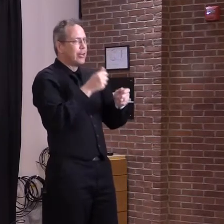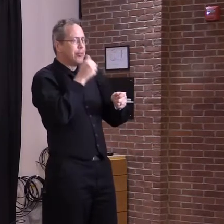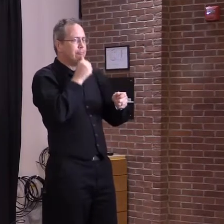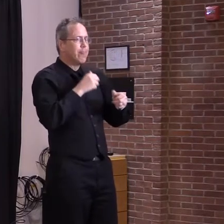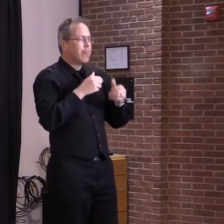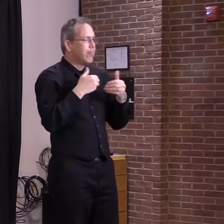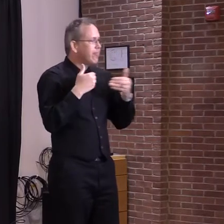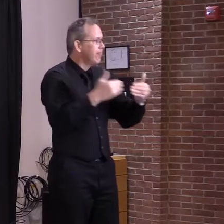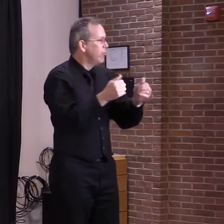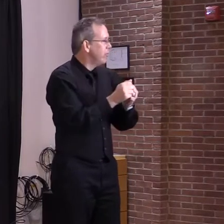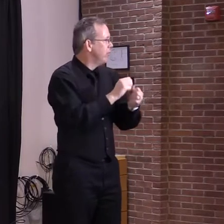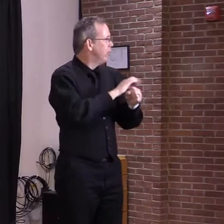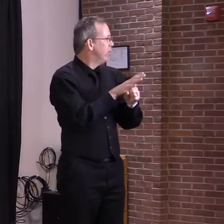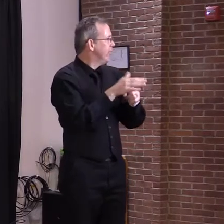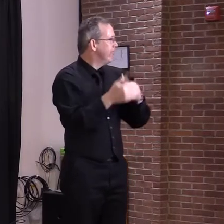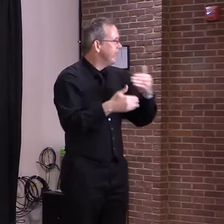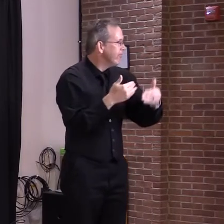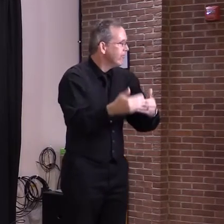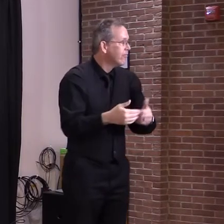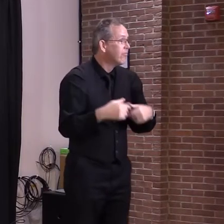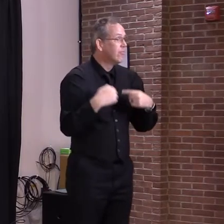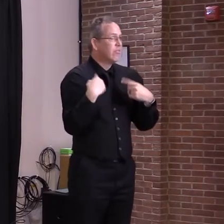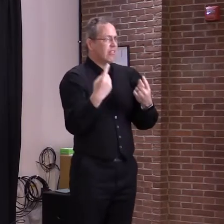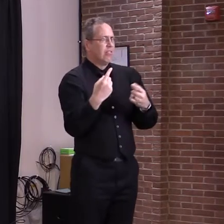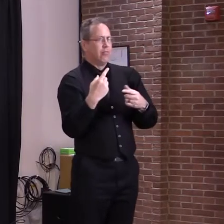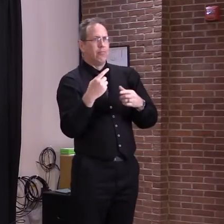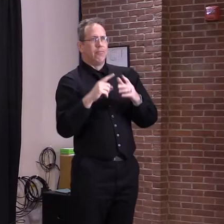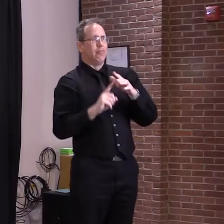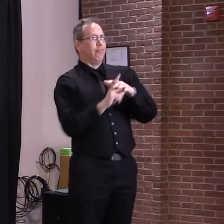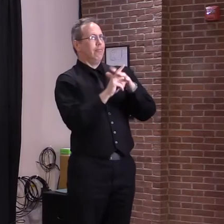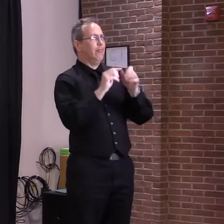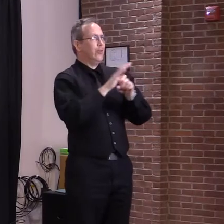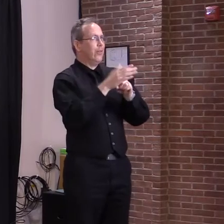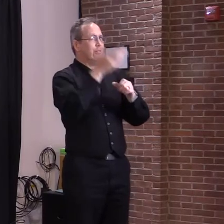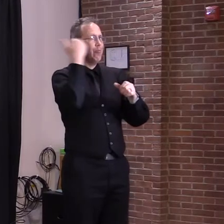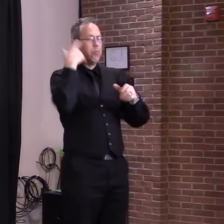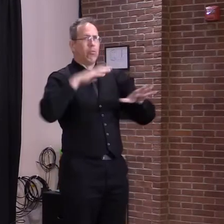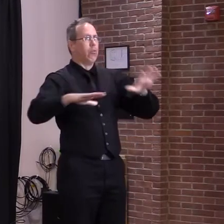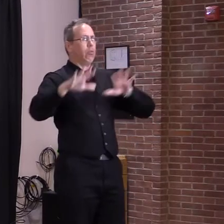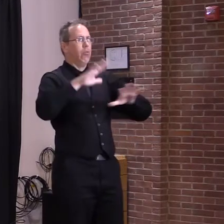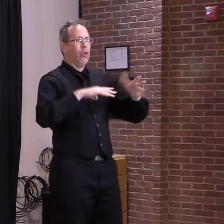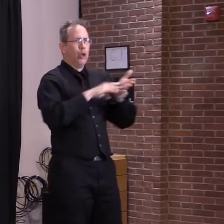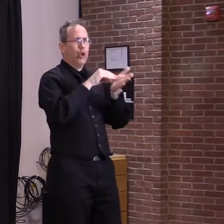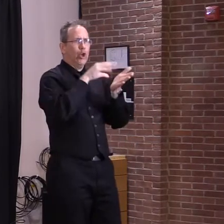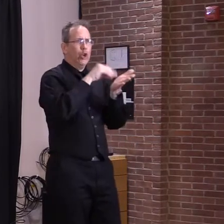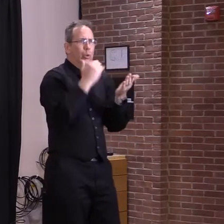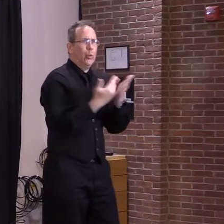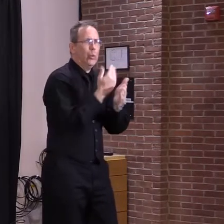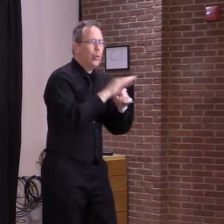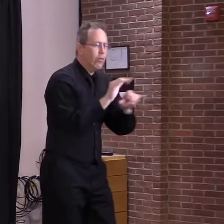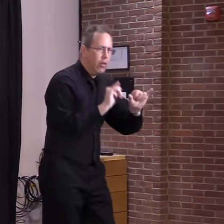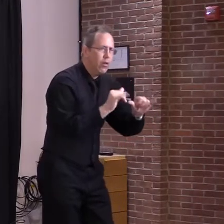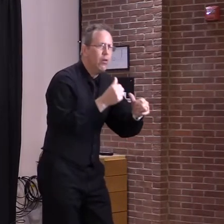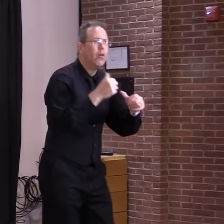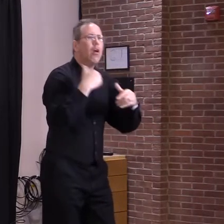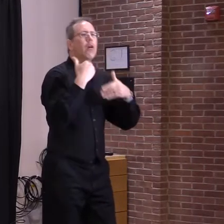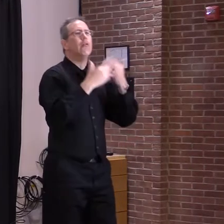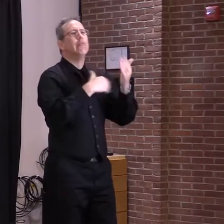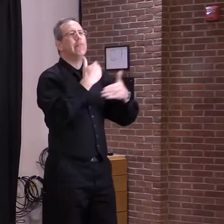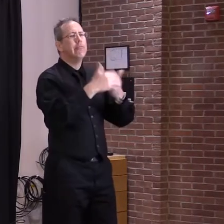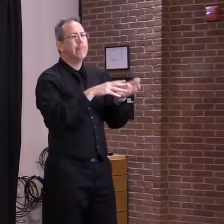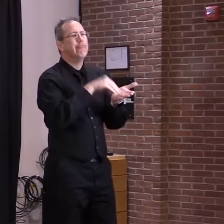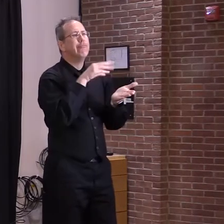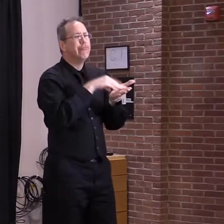it was about managing our healthcare system. So thus far, I think we're not surprised by